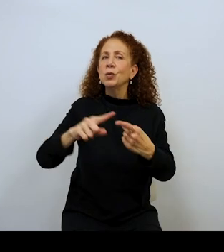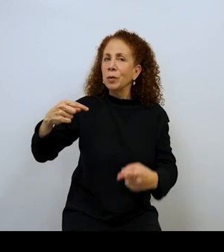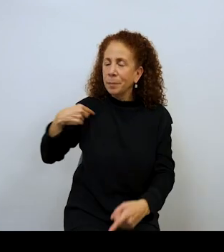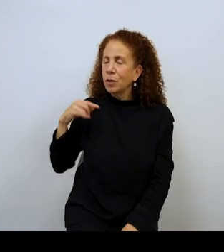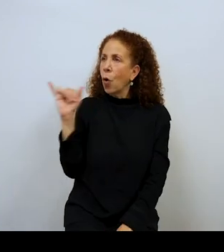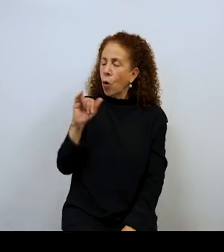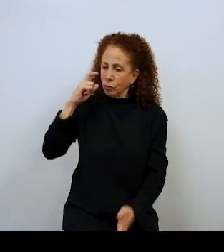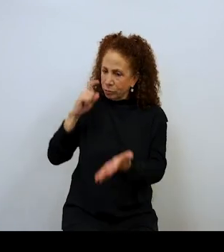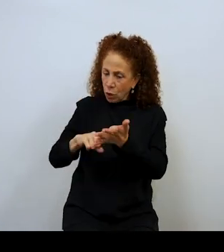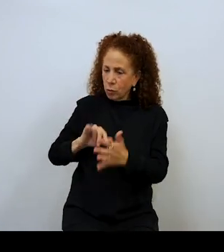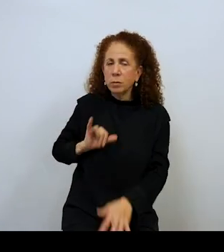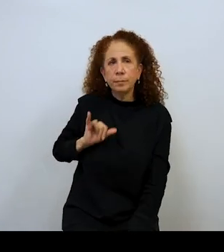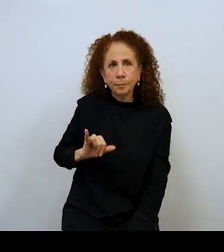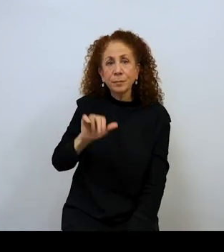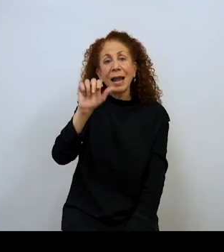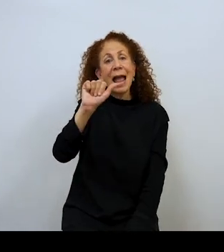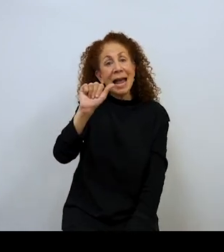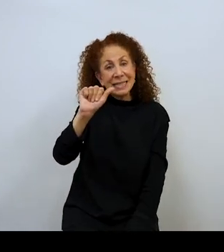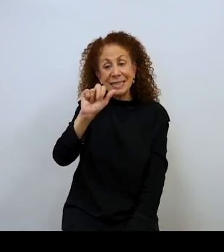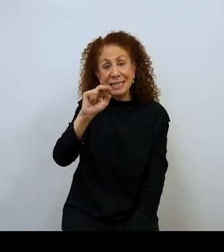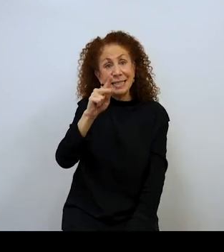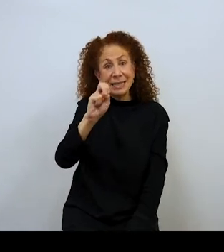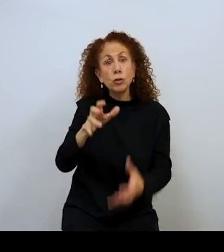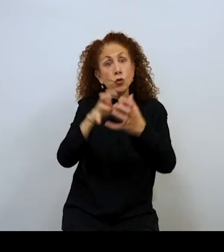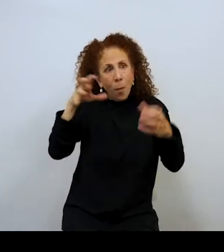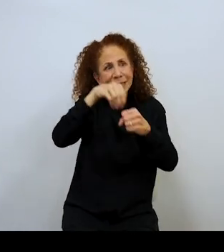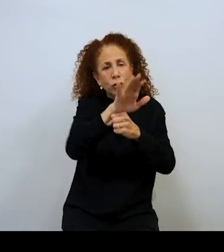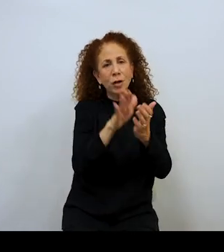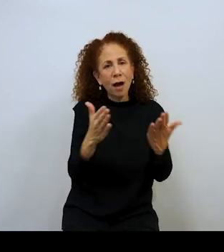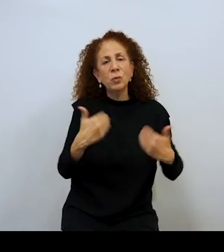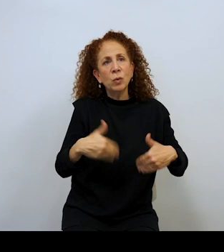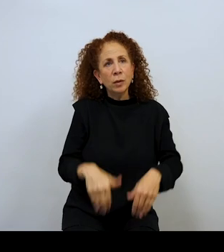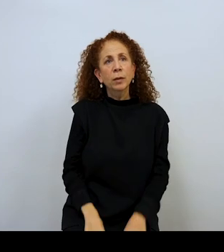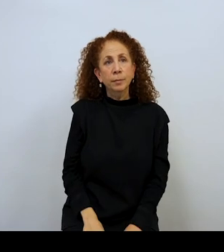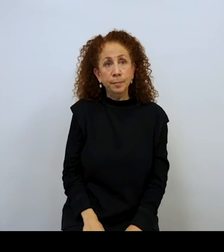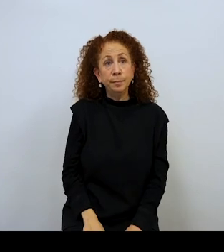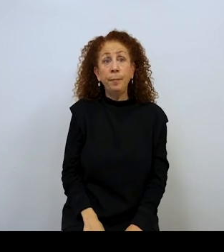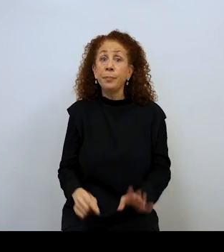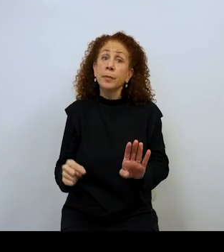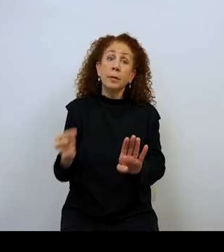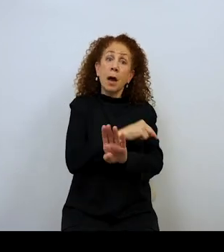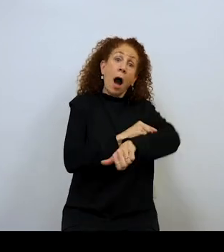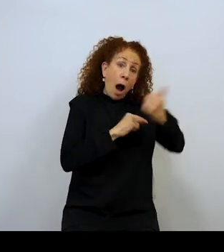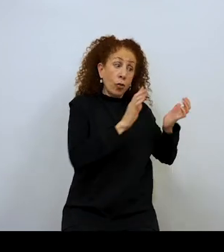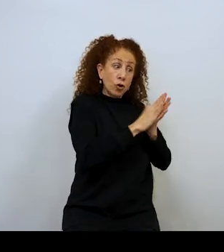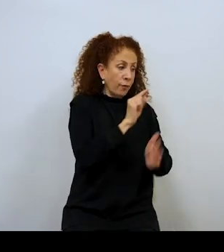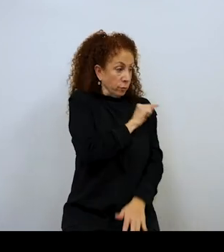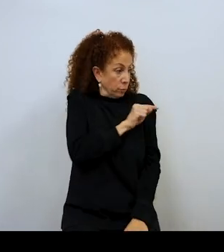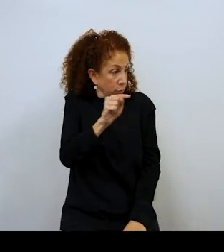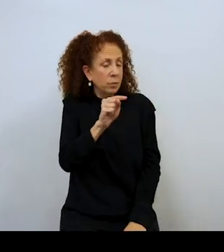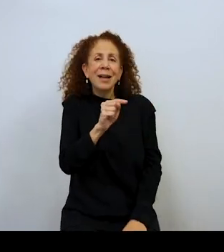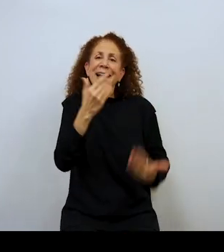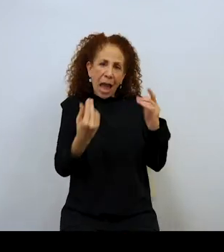also striking how much of Antigone you have in the novel, and also then thinking about your other novels, how I feel like I look at